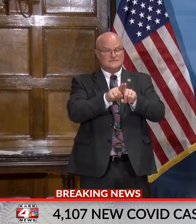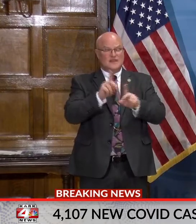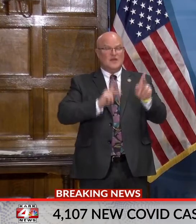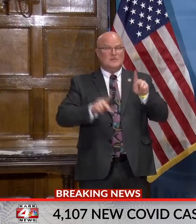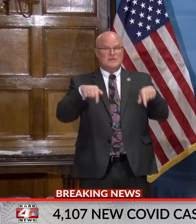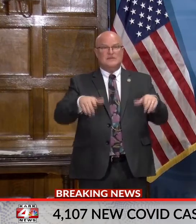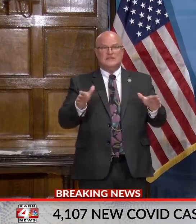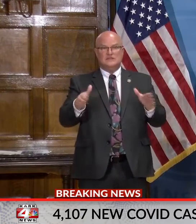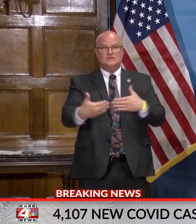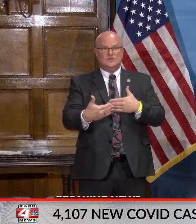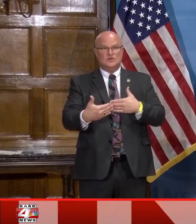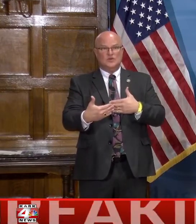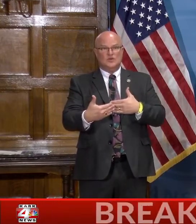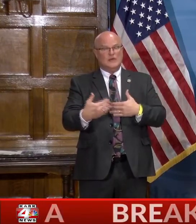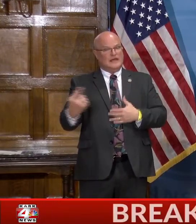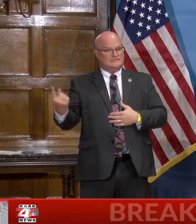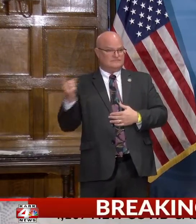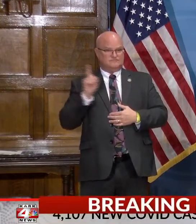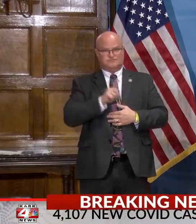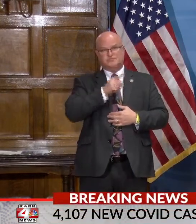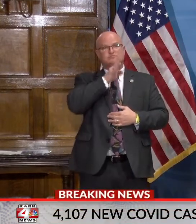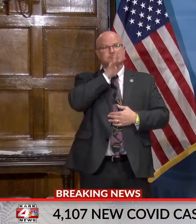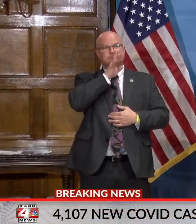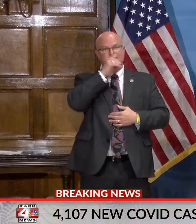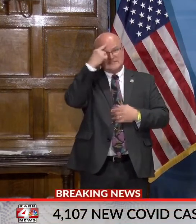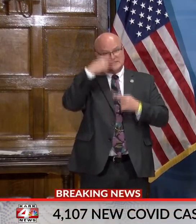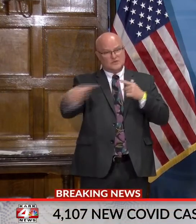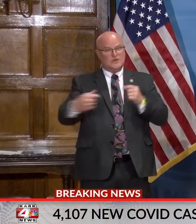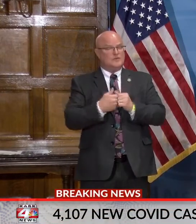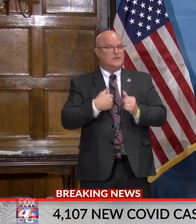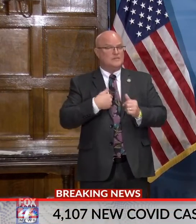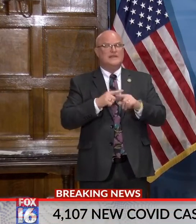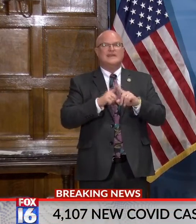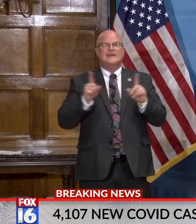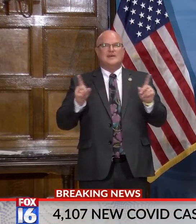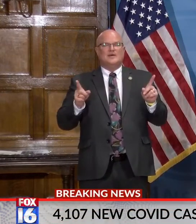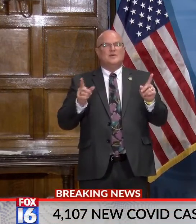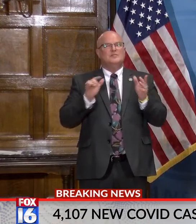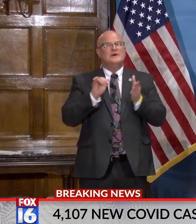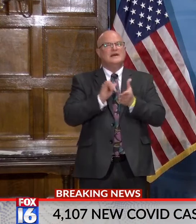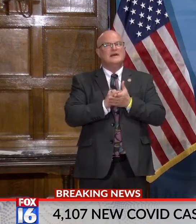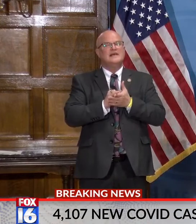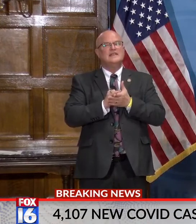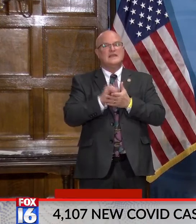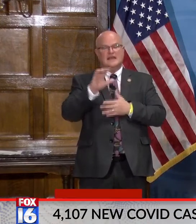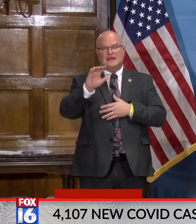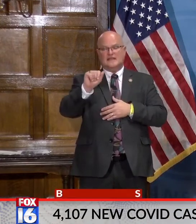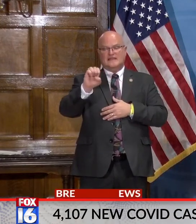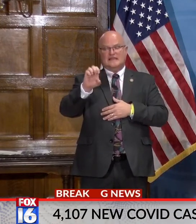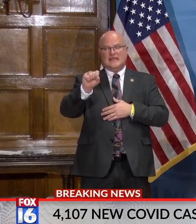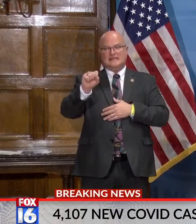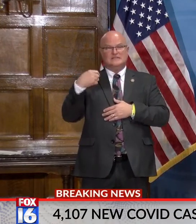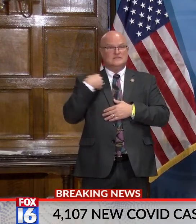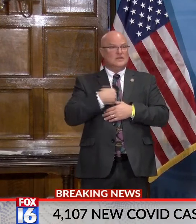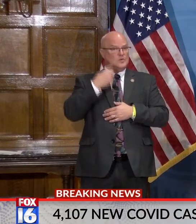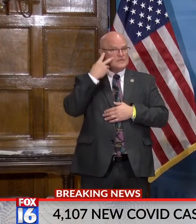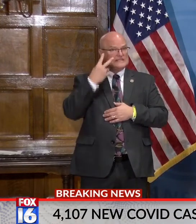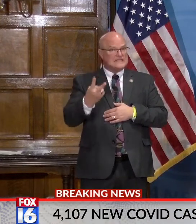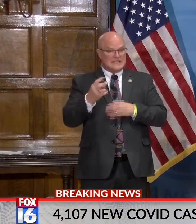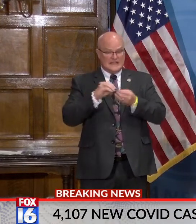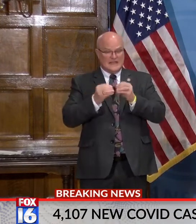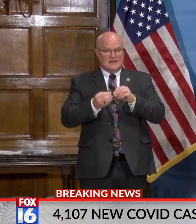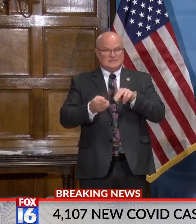this room, and they can step up to the microphone if they disagree with it, but that the cases that we're seeing